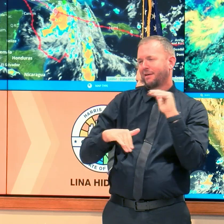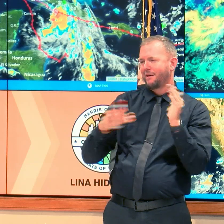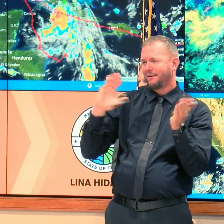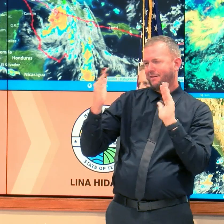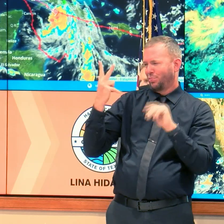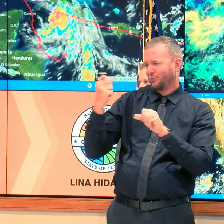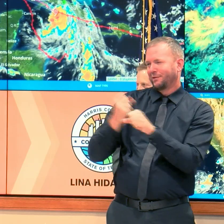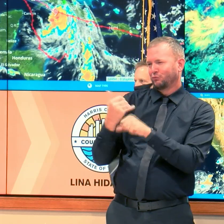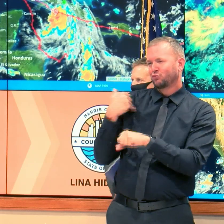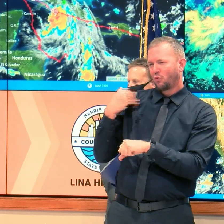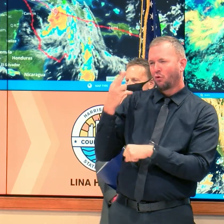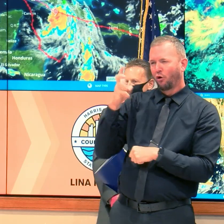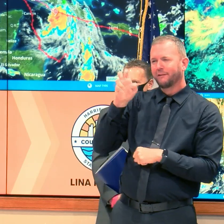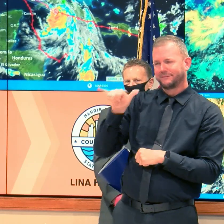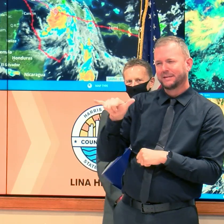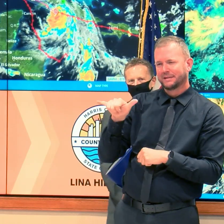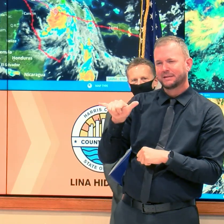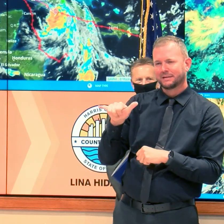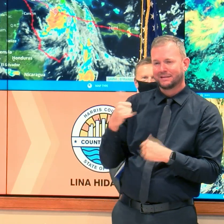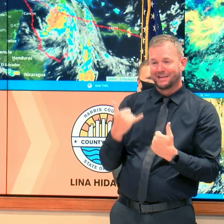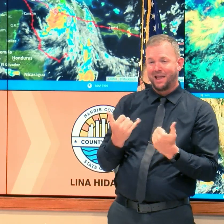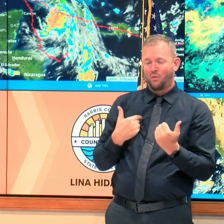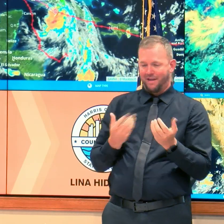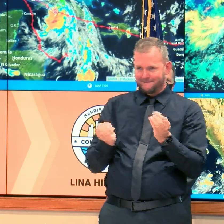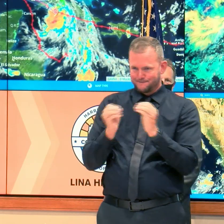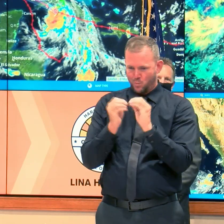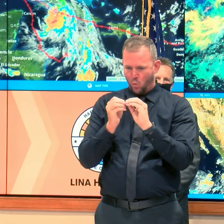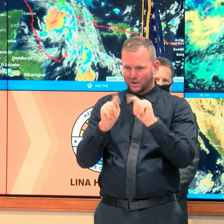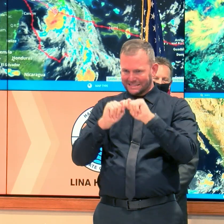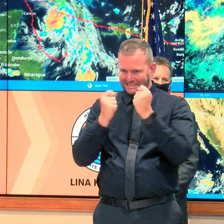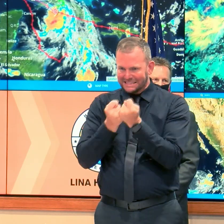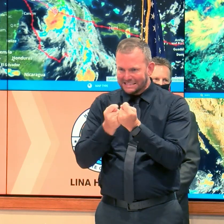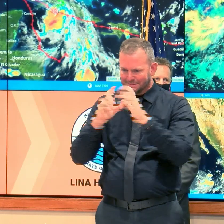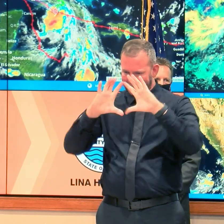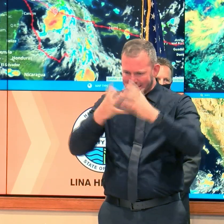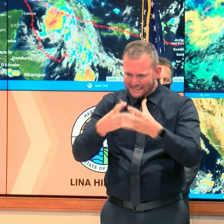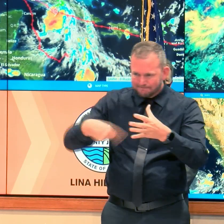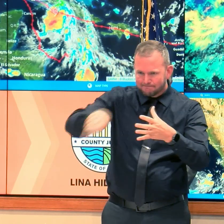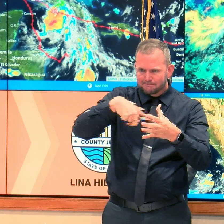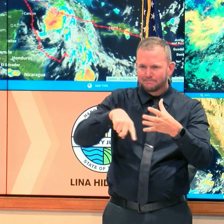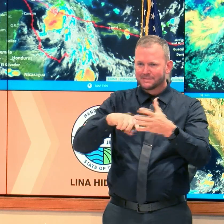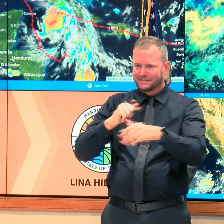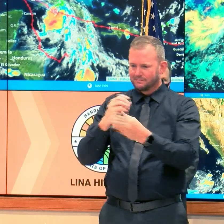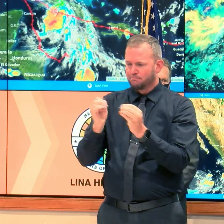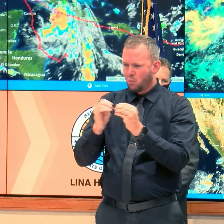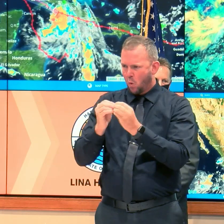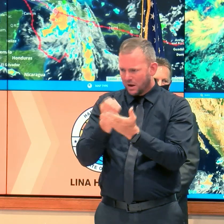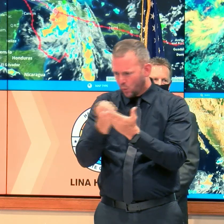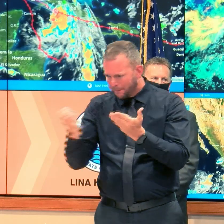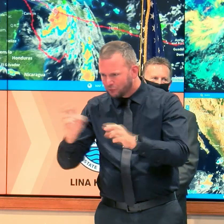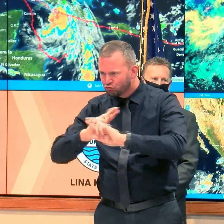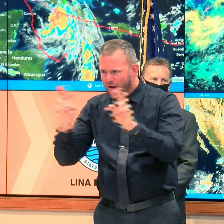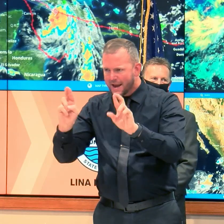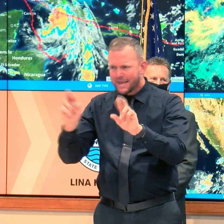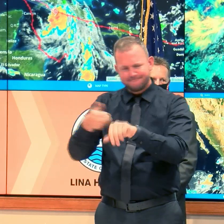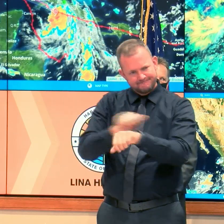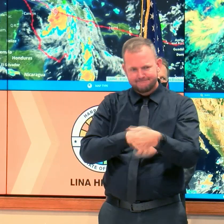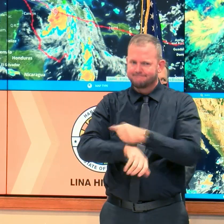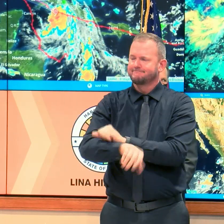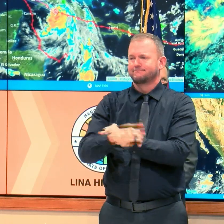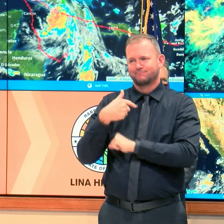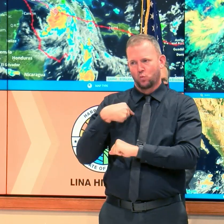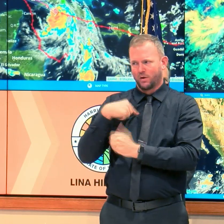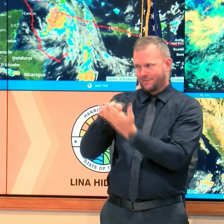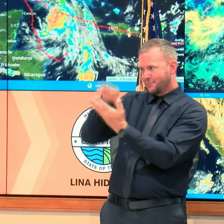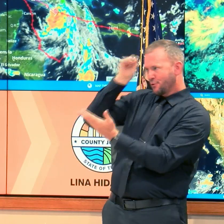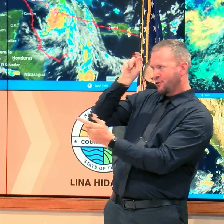teams. There's much more equipment that existed last time around. So we learned a lot from